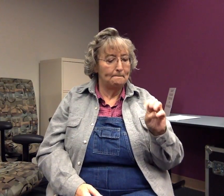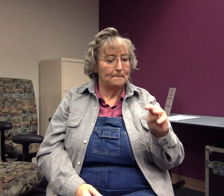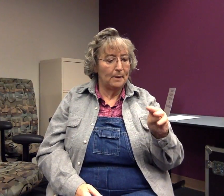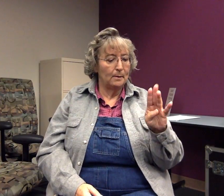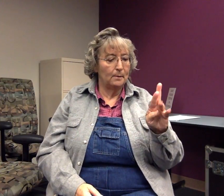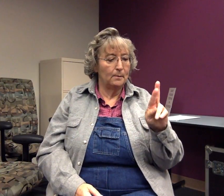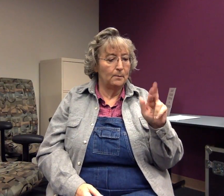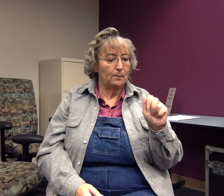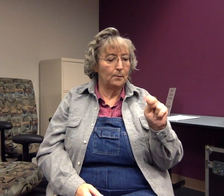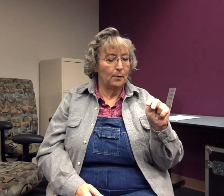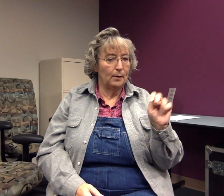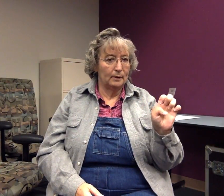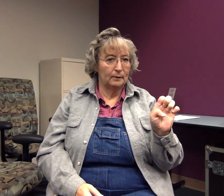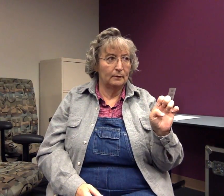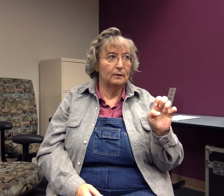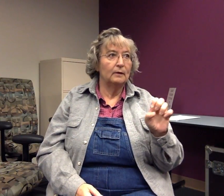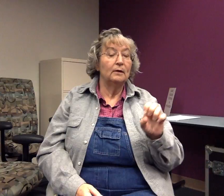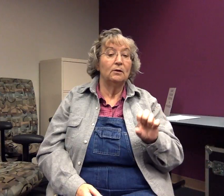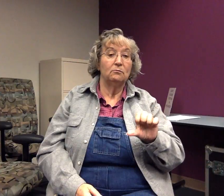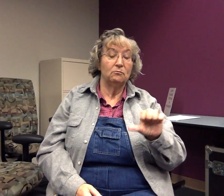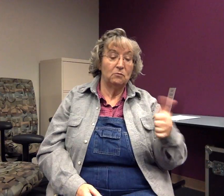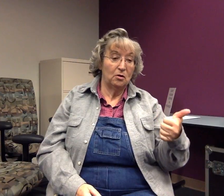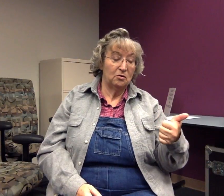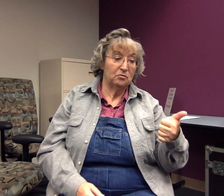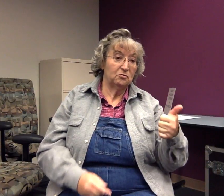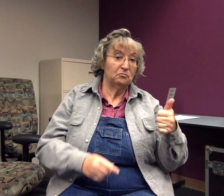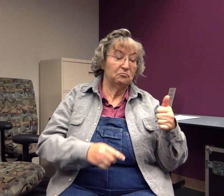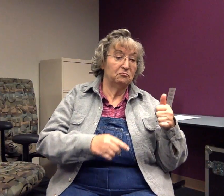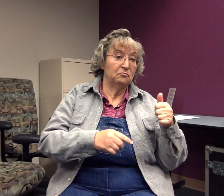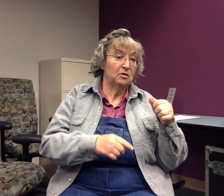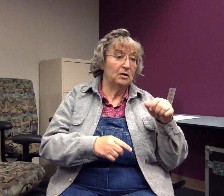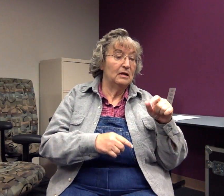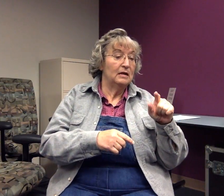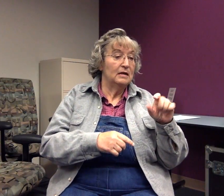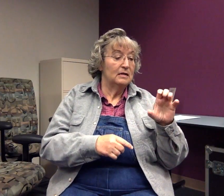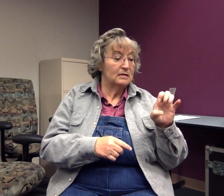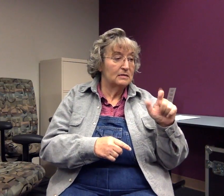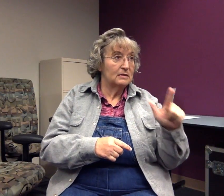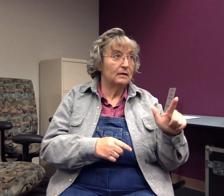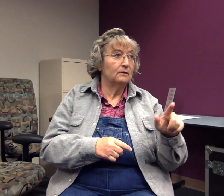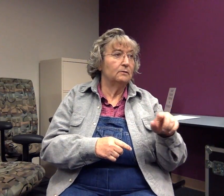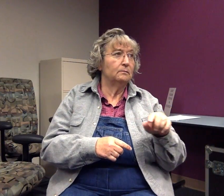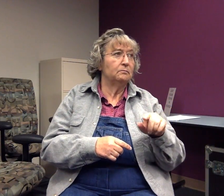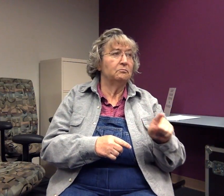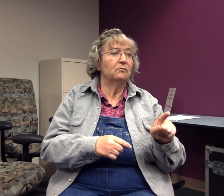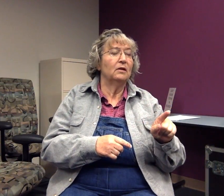of cell, prokaryotic, has no nucleus. Genetic information in prokaryotic cells just sort of floats free in the